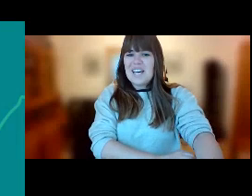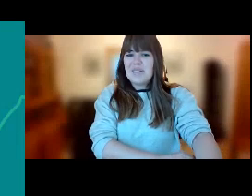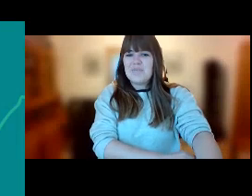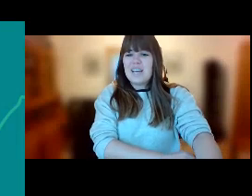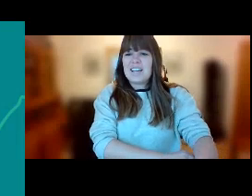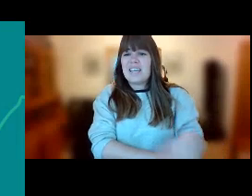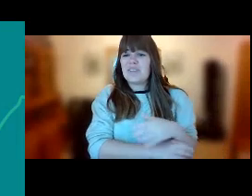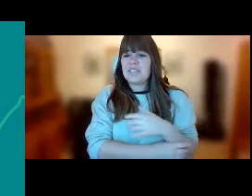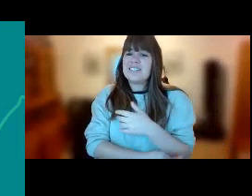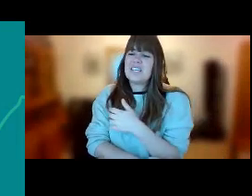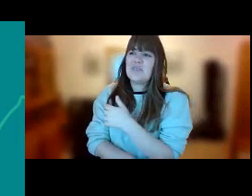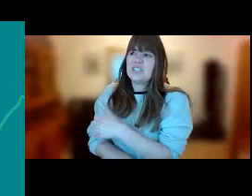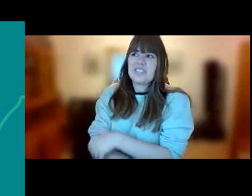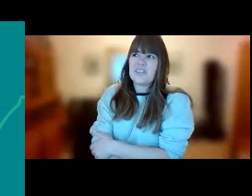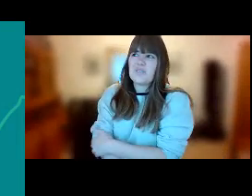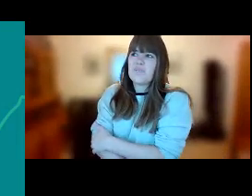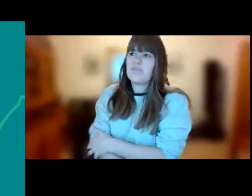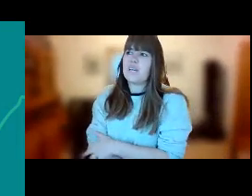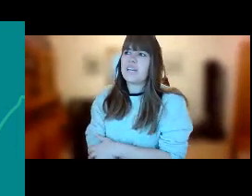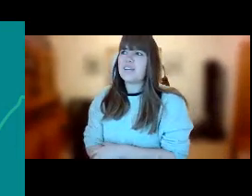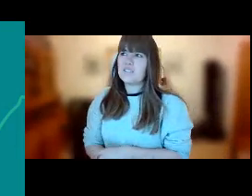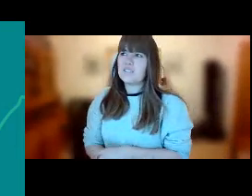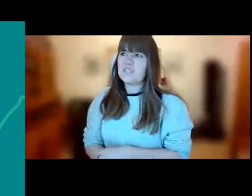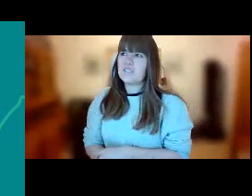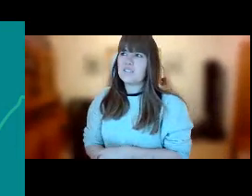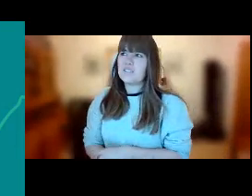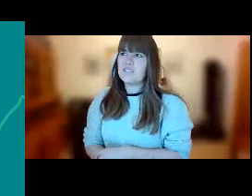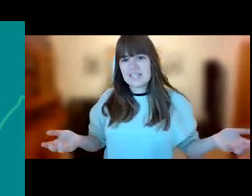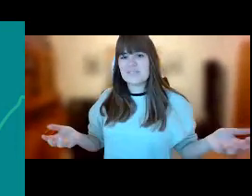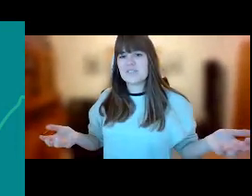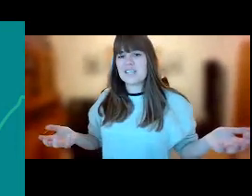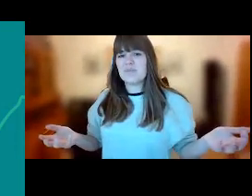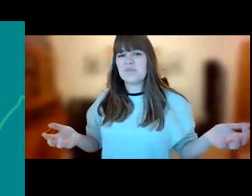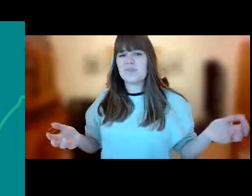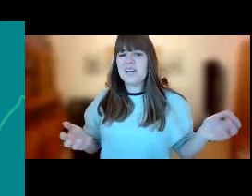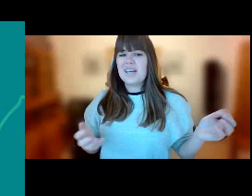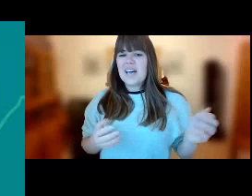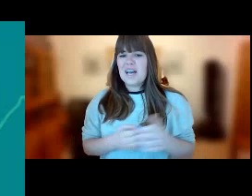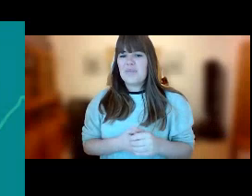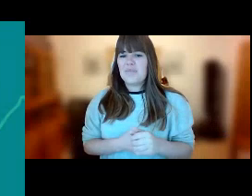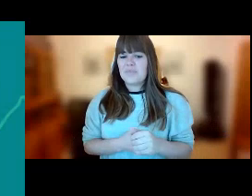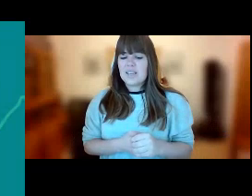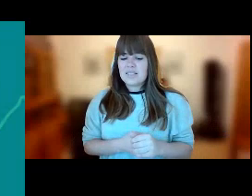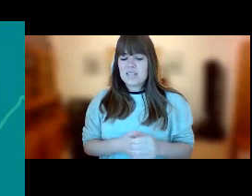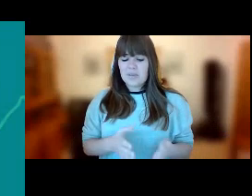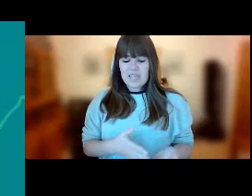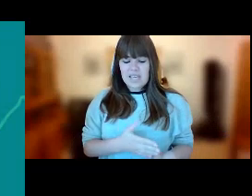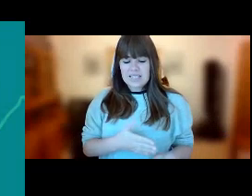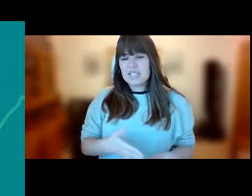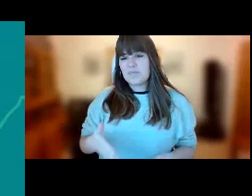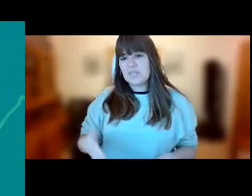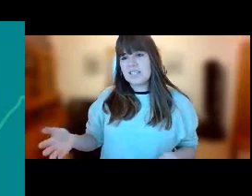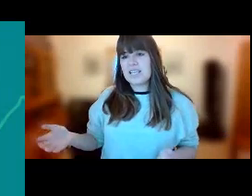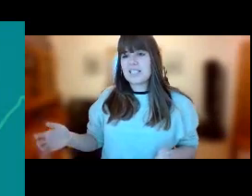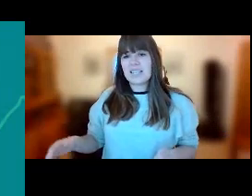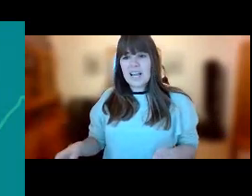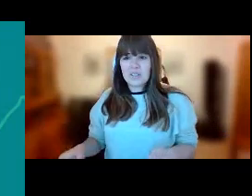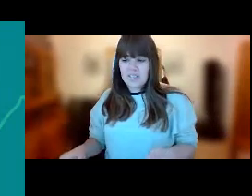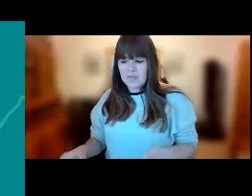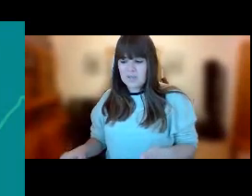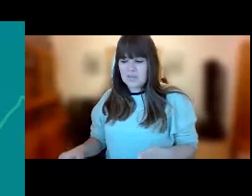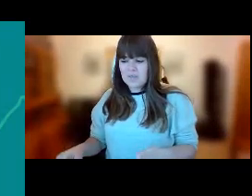based, and even so much so that when we're using leisure centre spaces, for example, some of the systems to